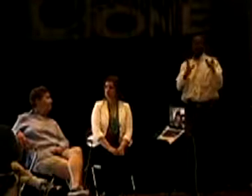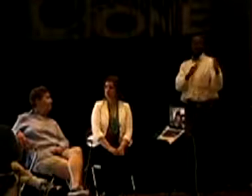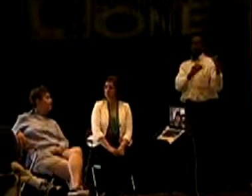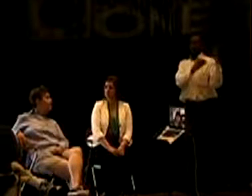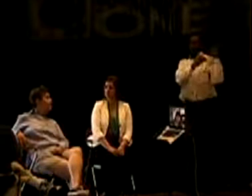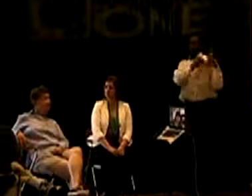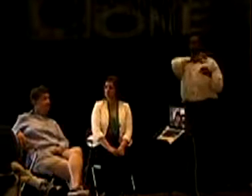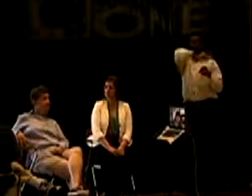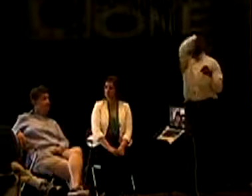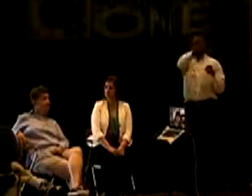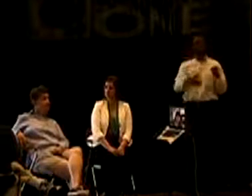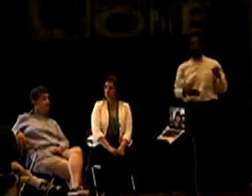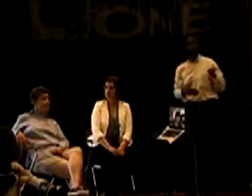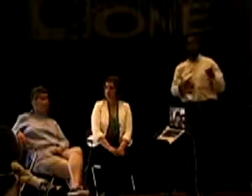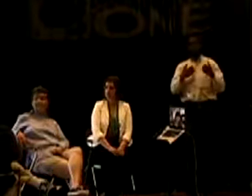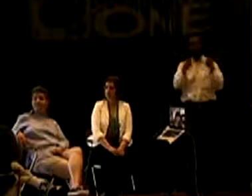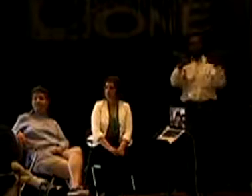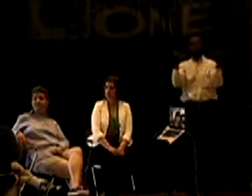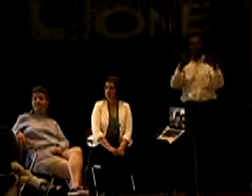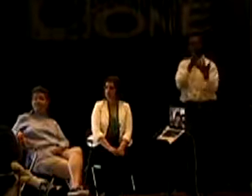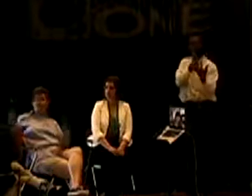You are truly pioneers.